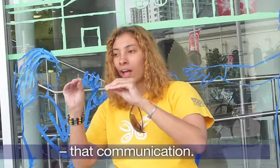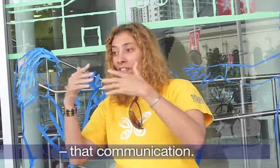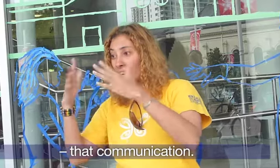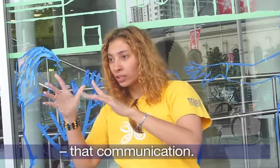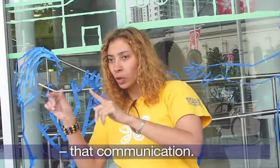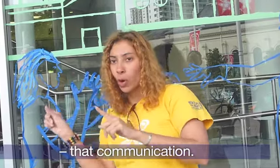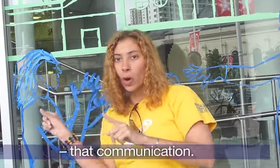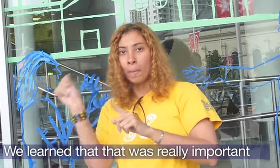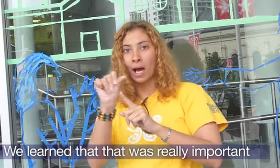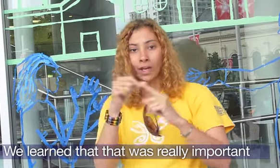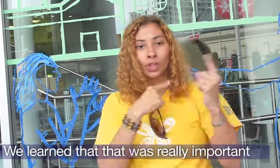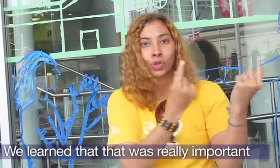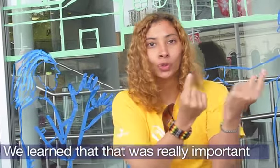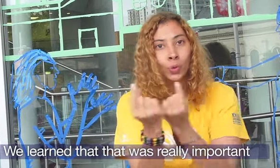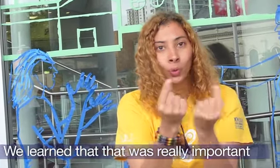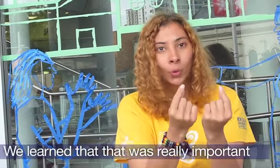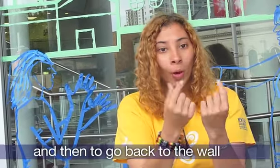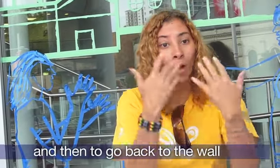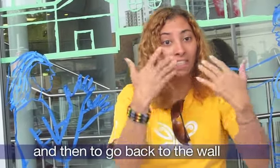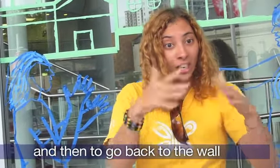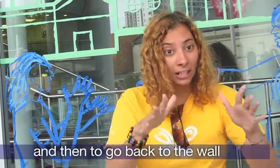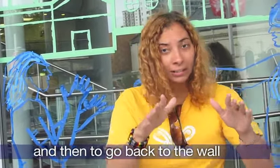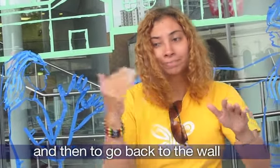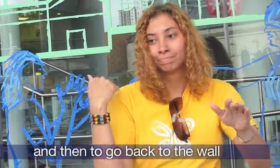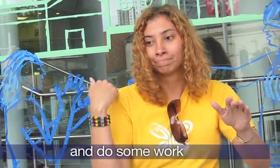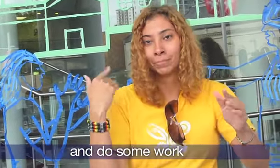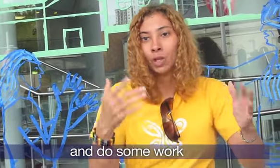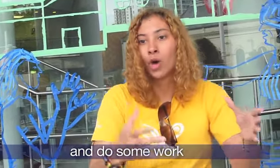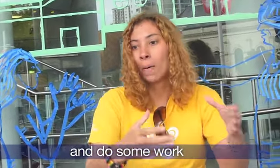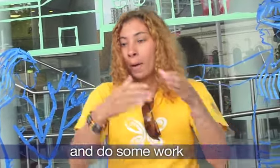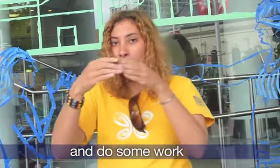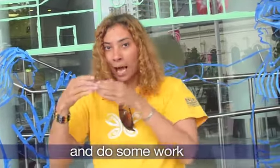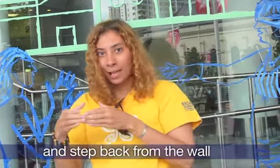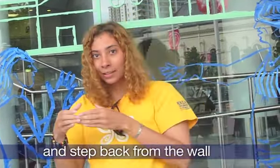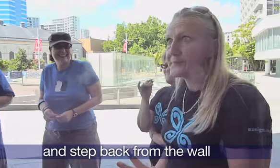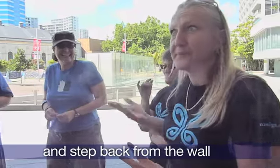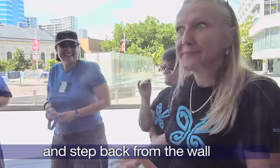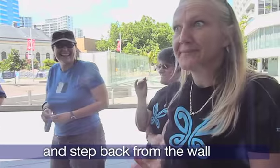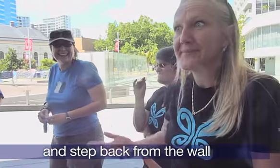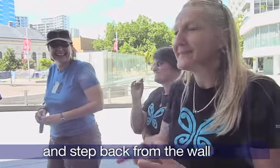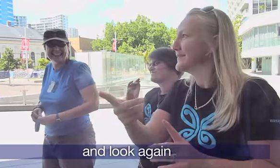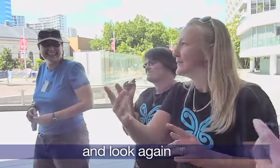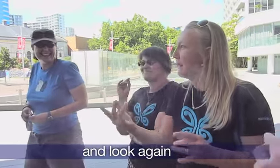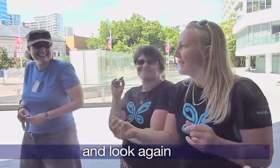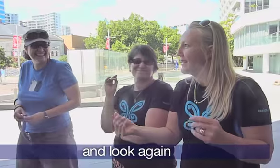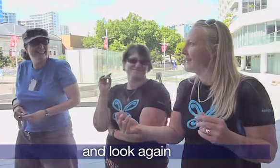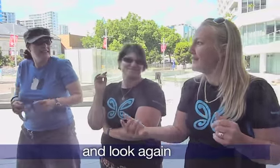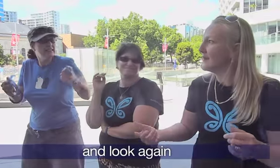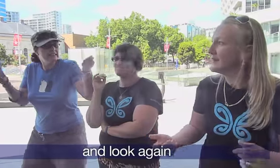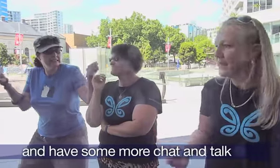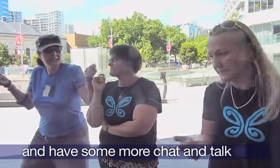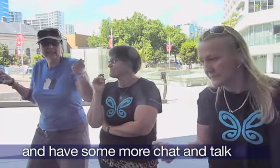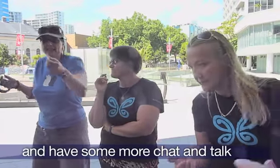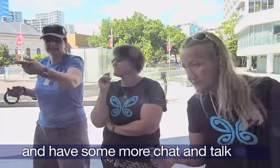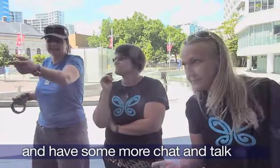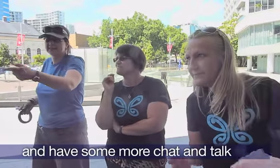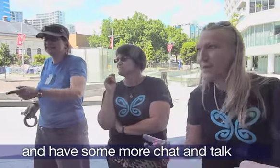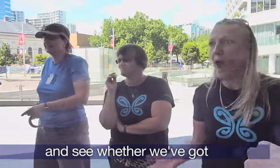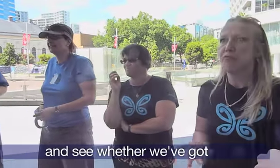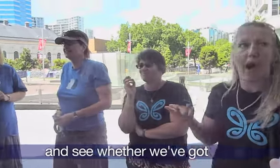that was really important, and then to go back to the wall and do some work, and then step back from the wall and look again and have some more chat and talk and see whether